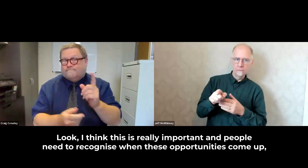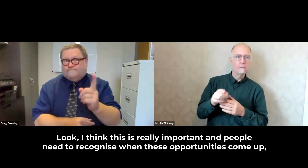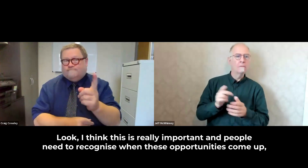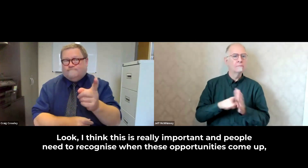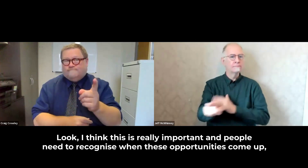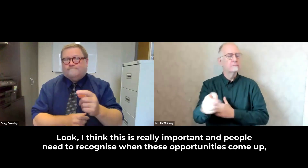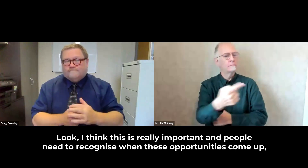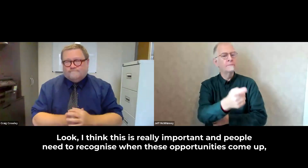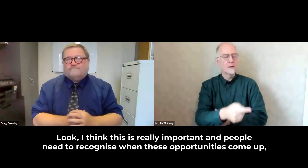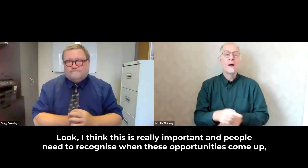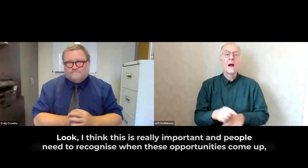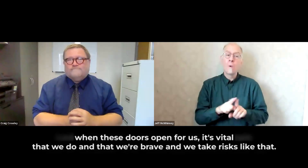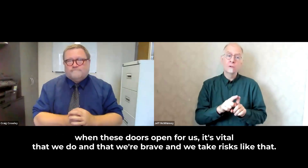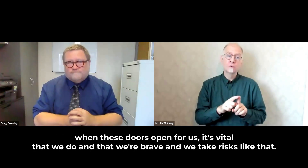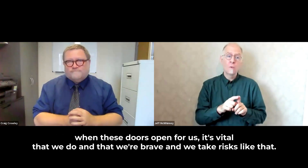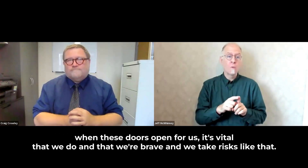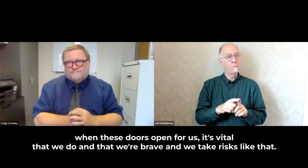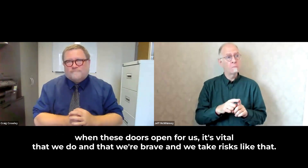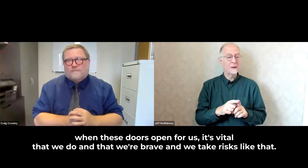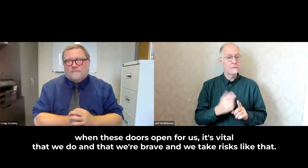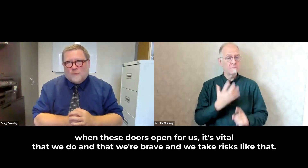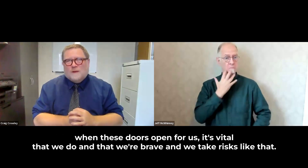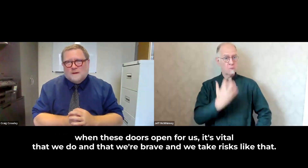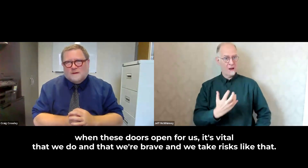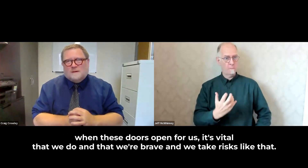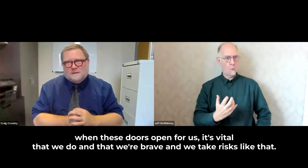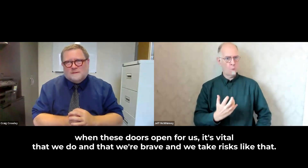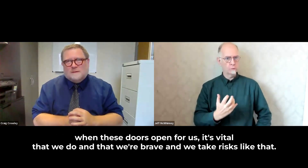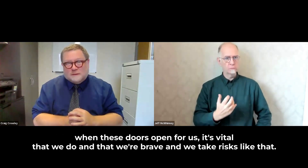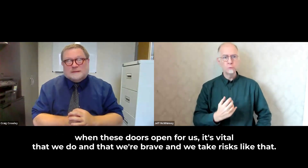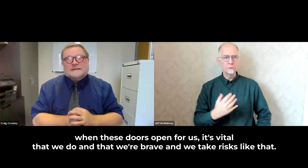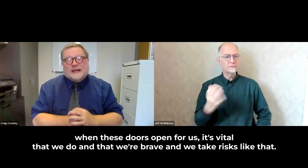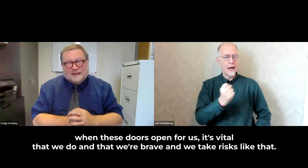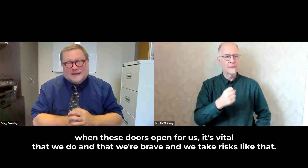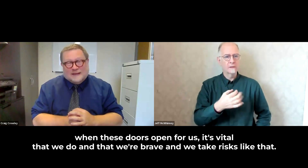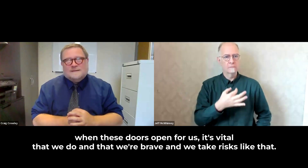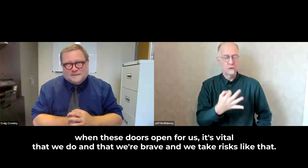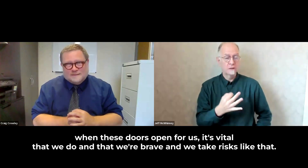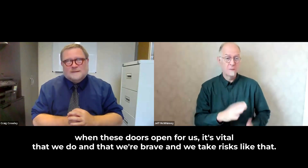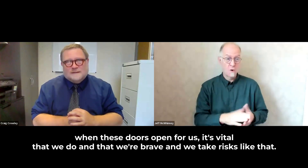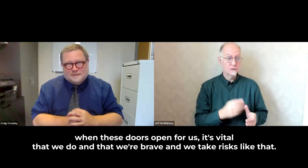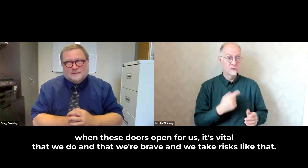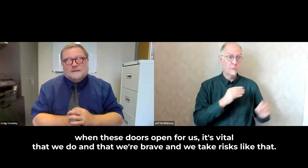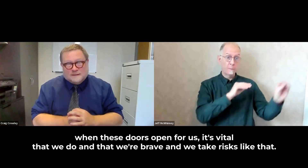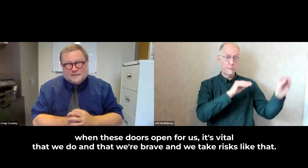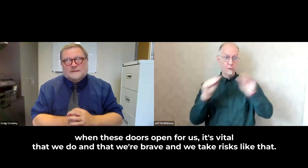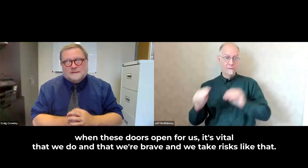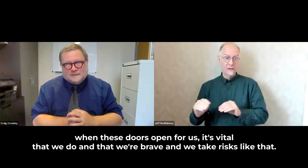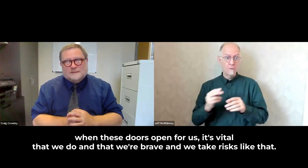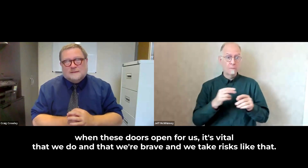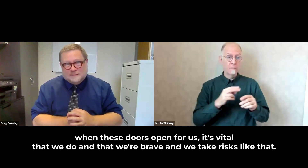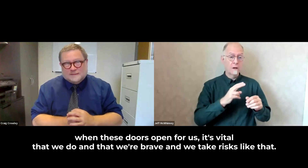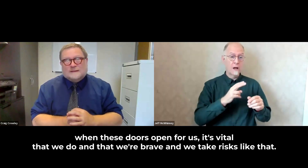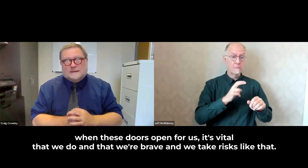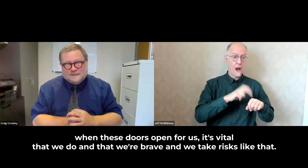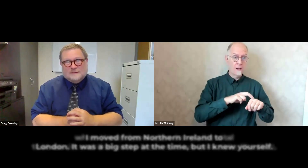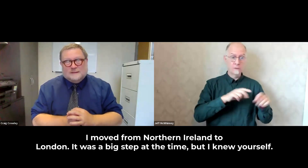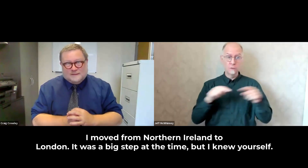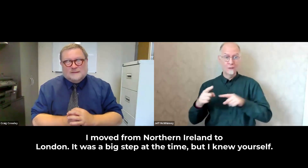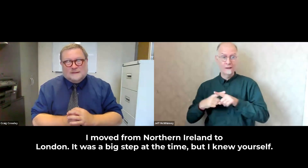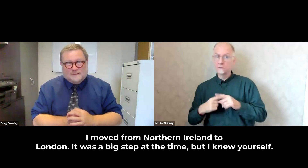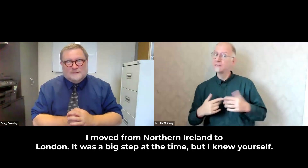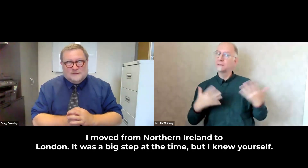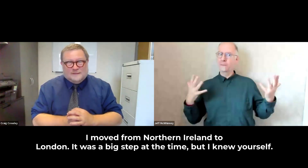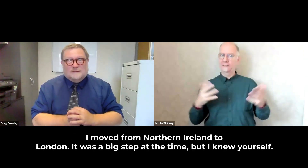recognize when these opportunities come up, when these doors open for us. It's vital that we do and that we're brave and we take risks like that.